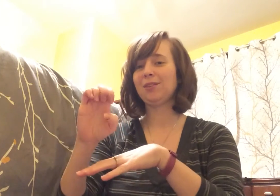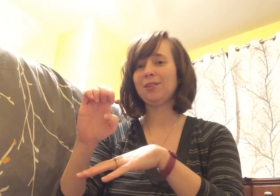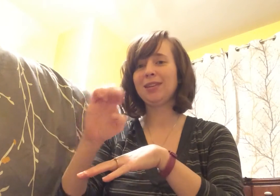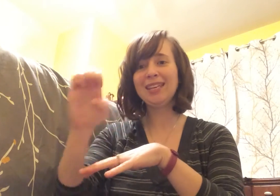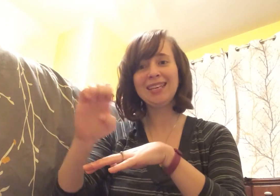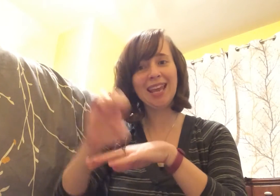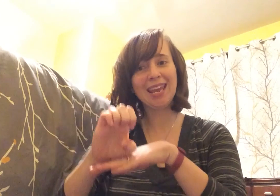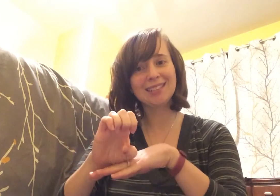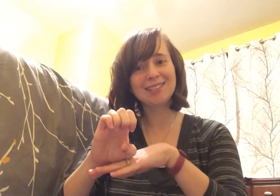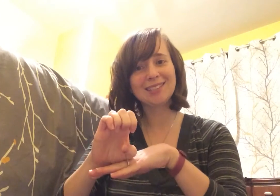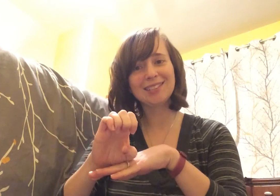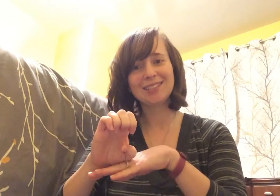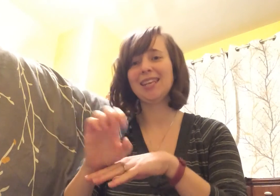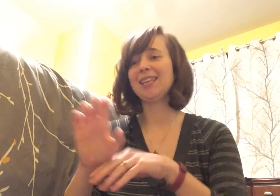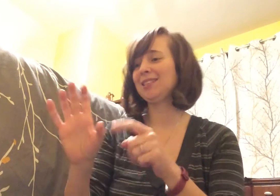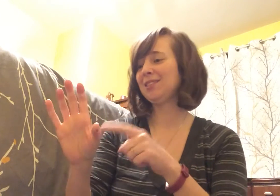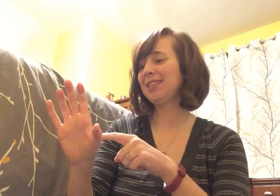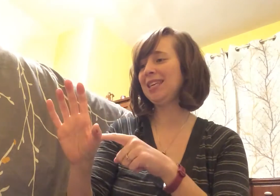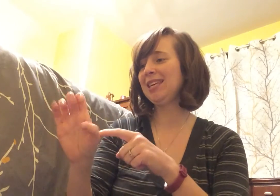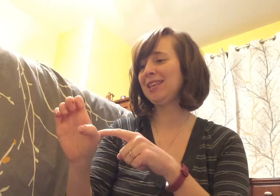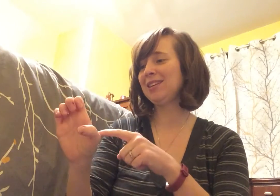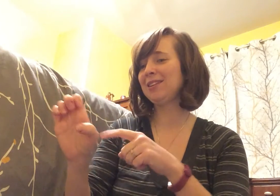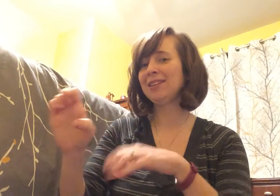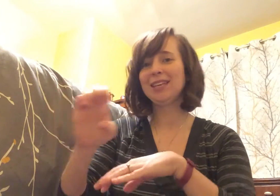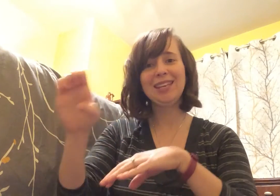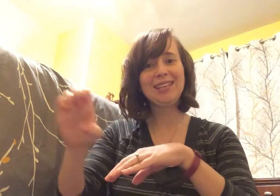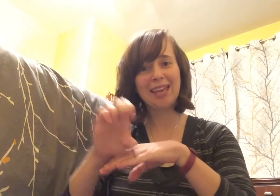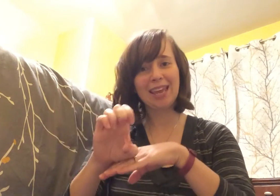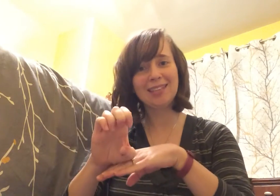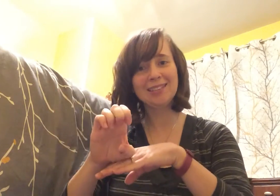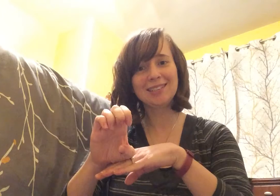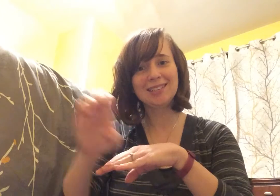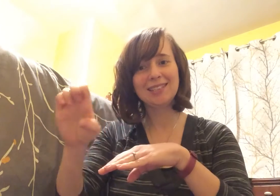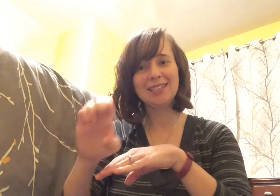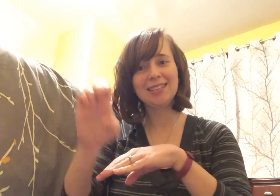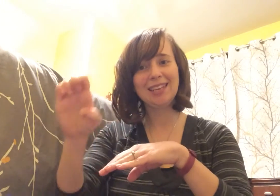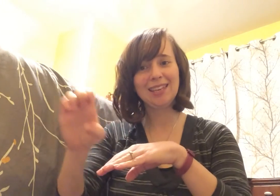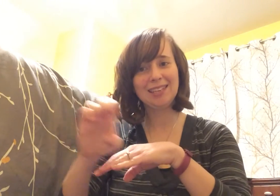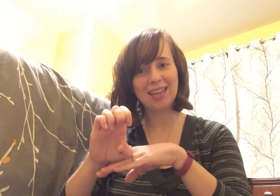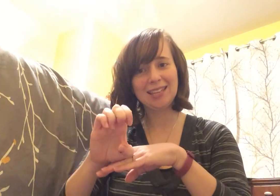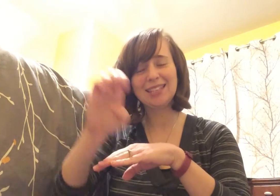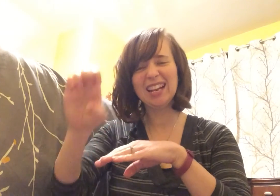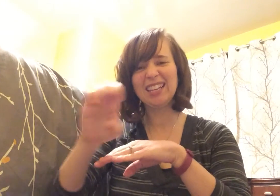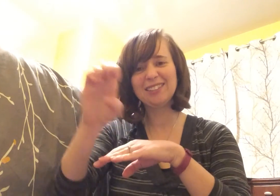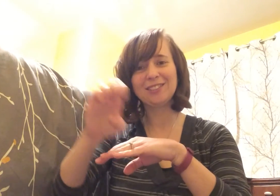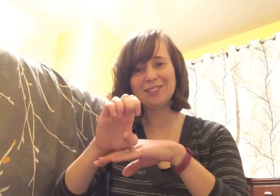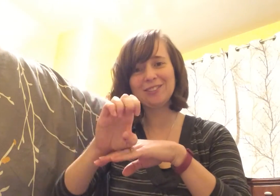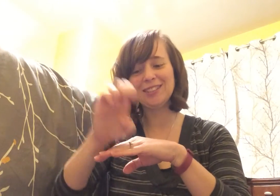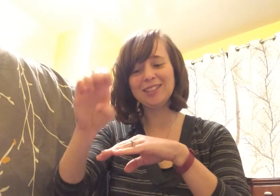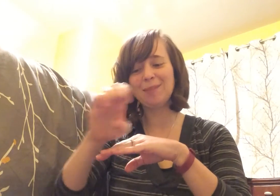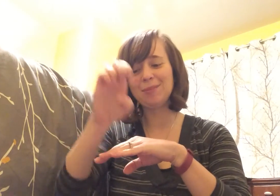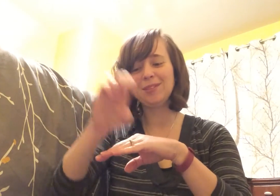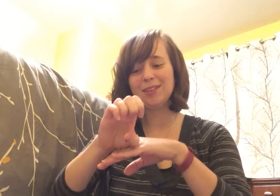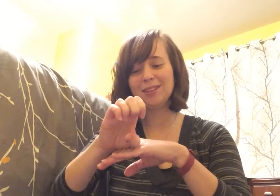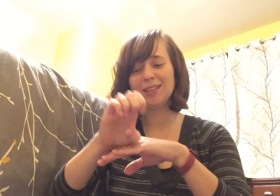are engaged. Okay, so the E here, engaged, engaged. It's kind of like a little circle on the top of